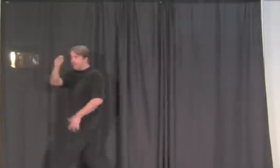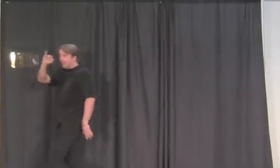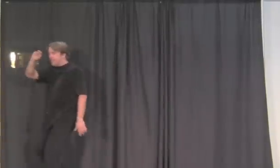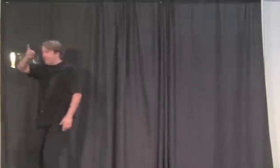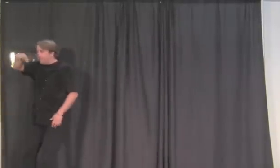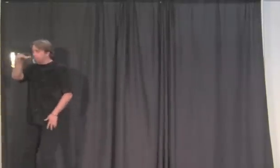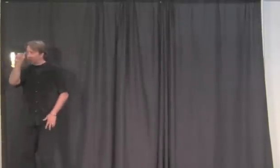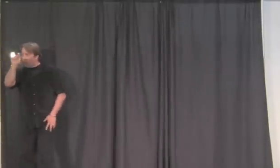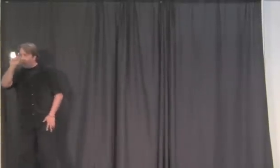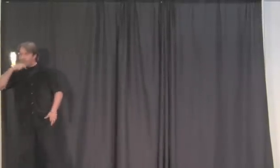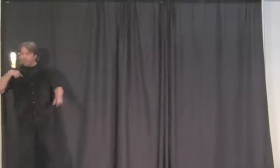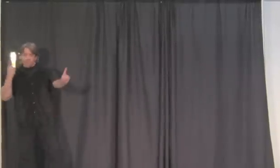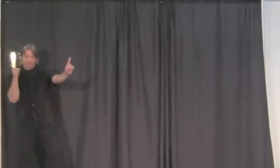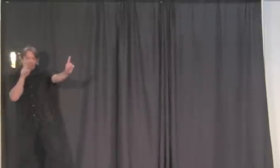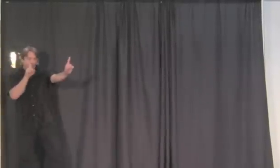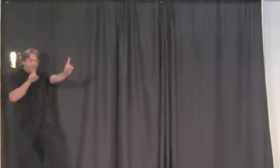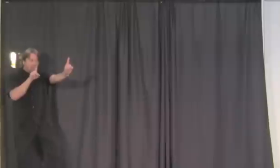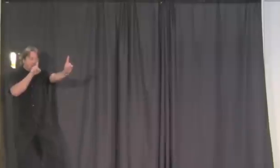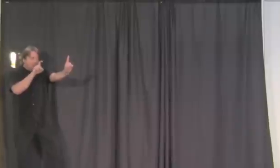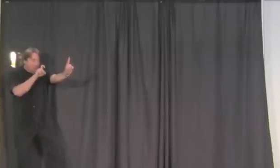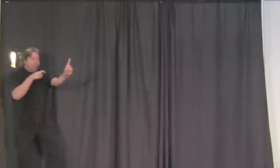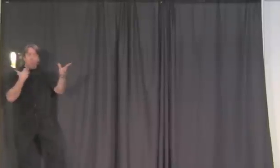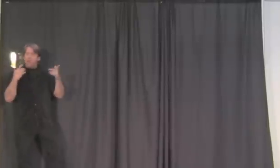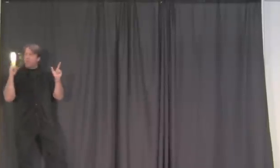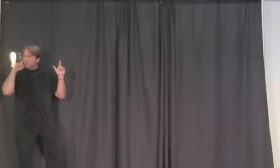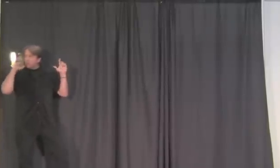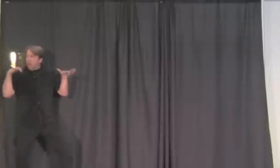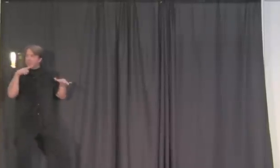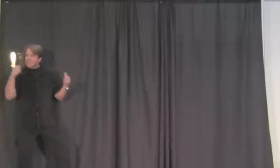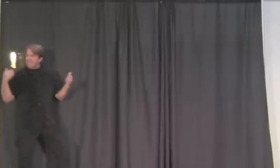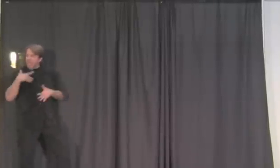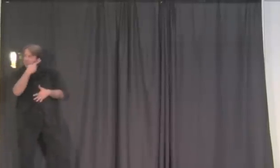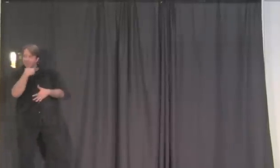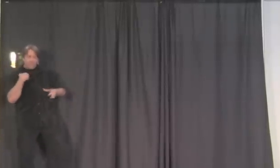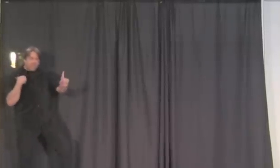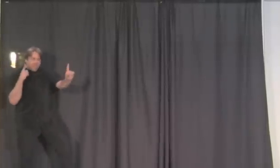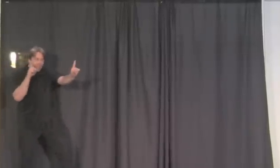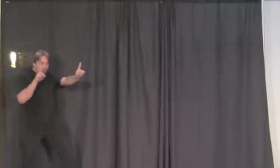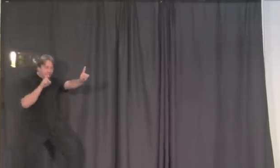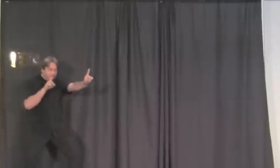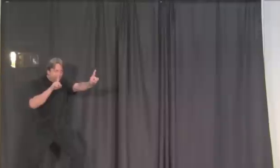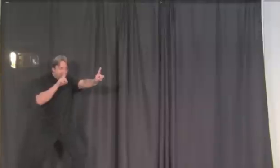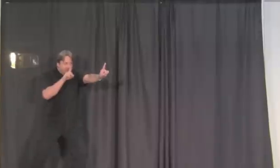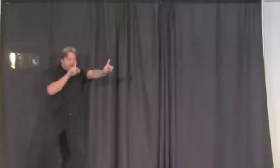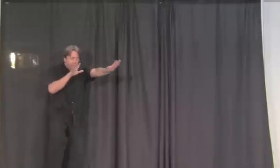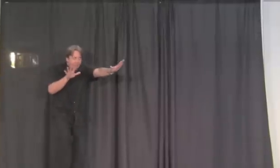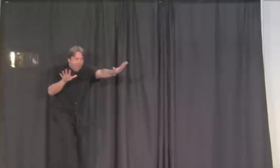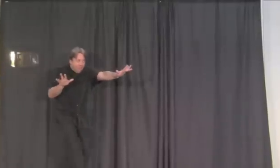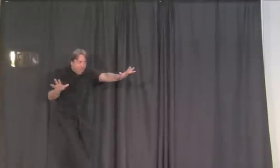I would become a Coda ninja, try to sneak up behind him, try to scare him.